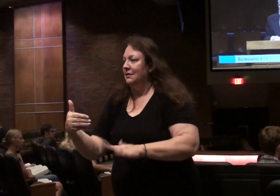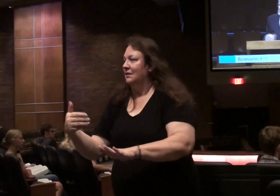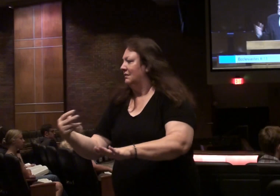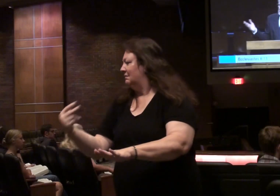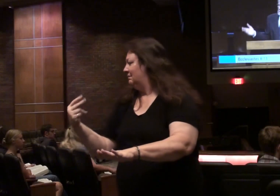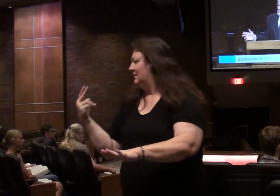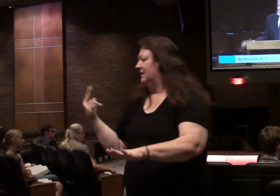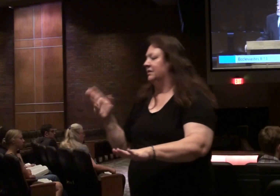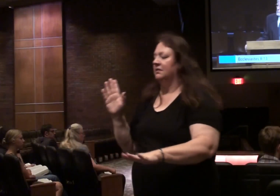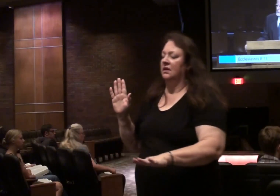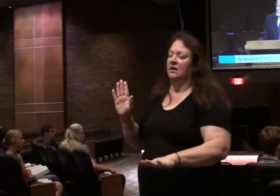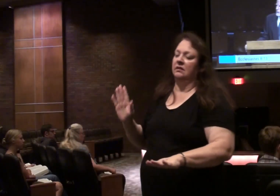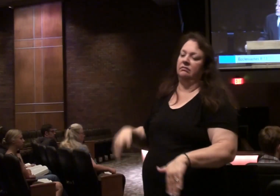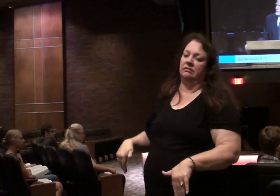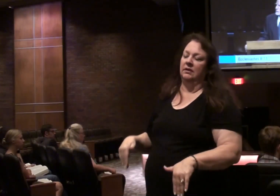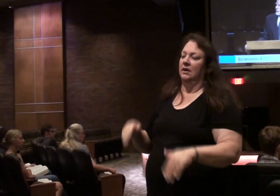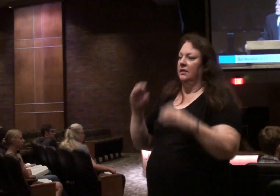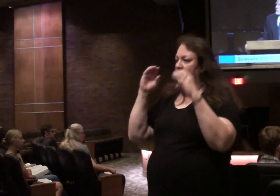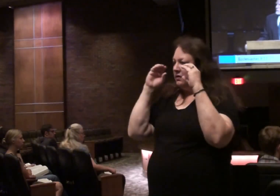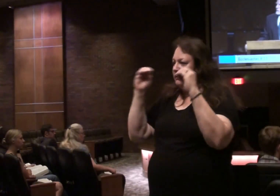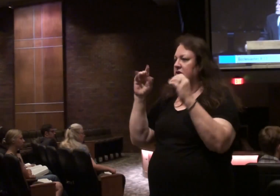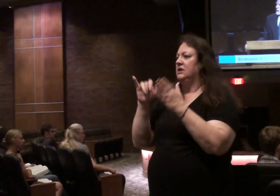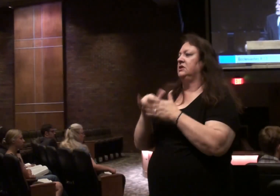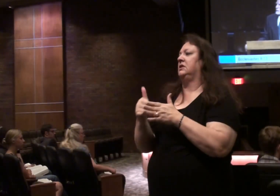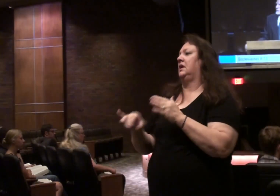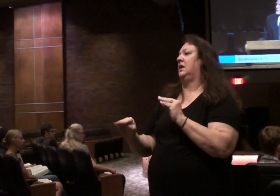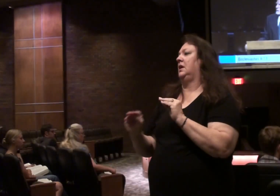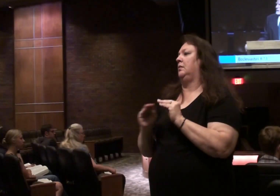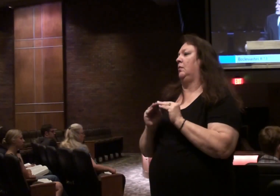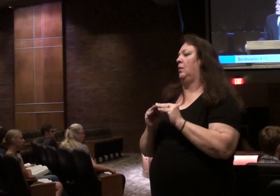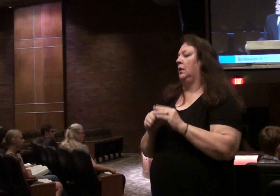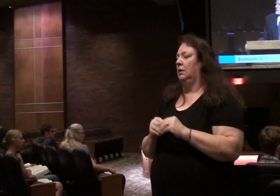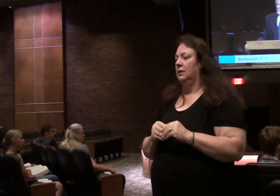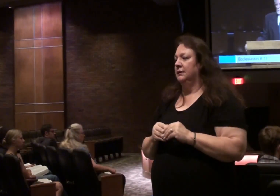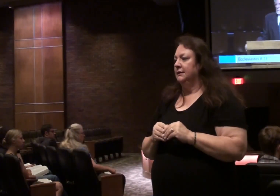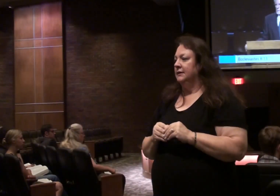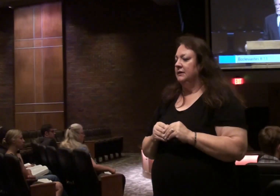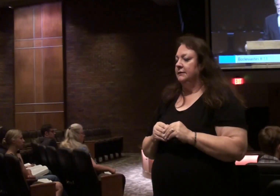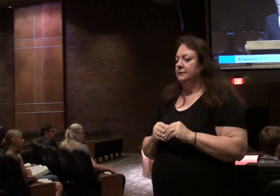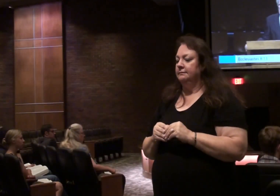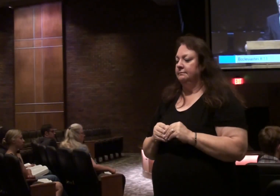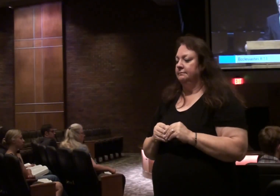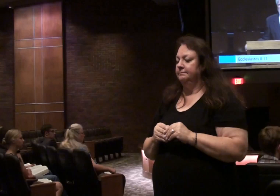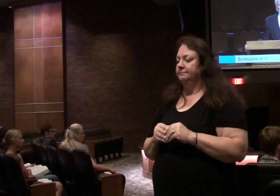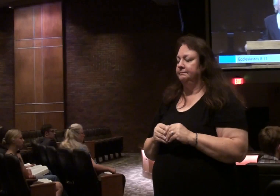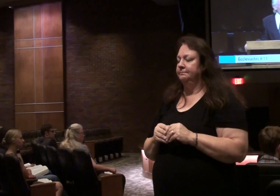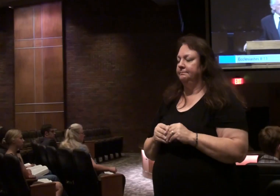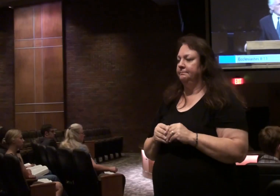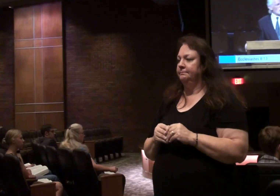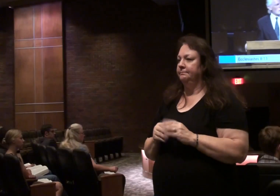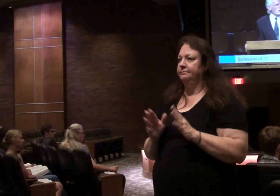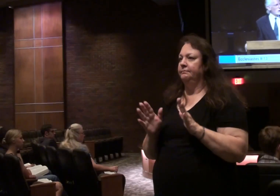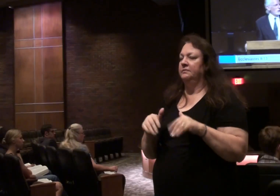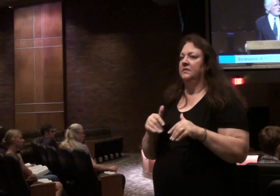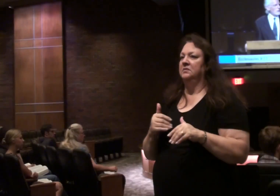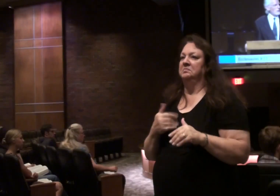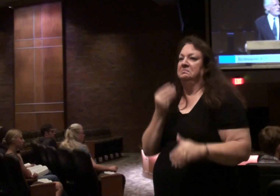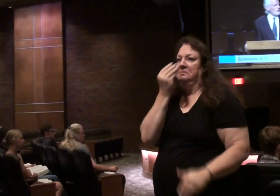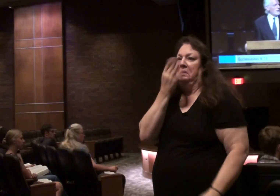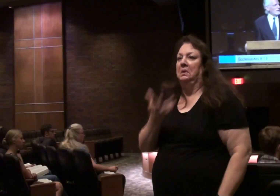don't teach you that much about those things, I guess, anymore. That just doesn't bother